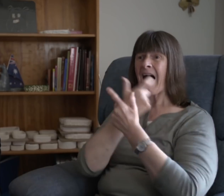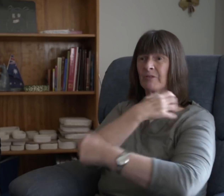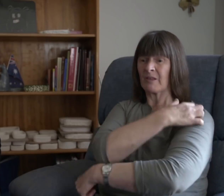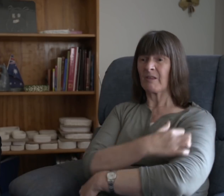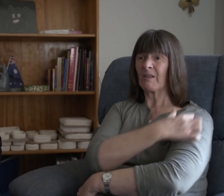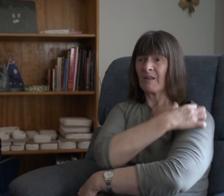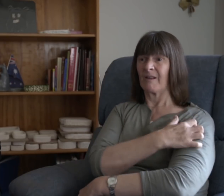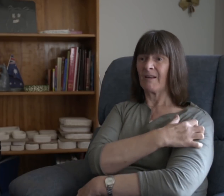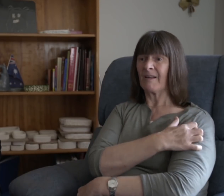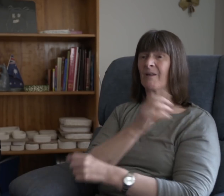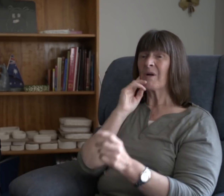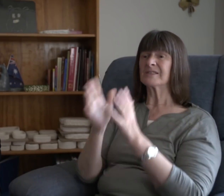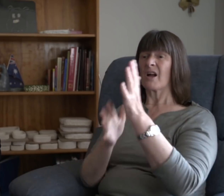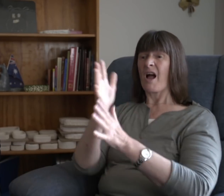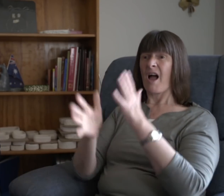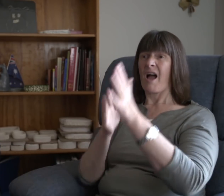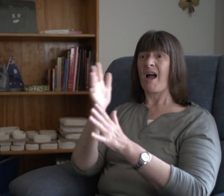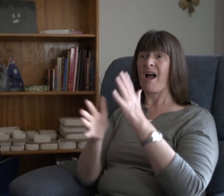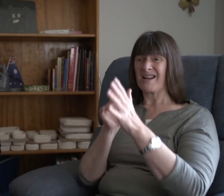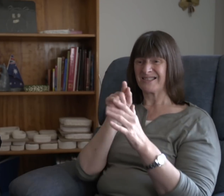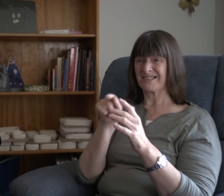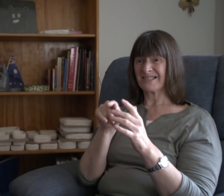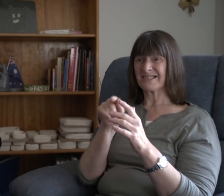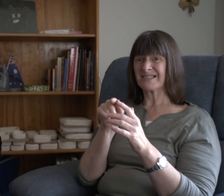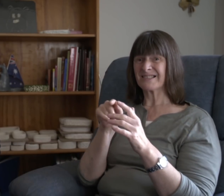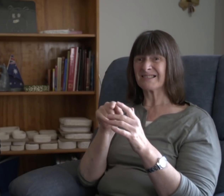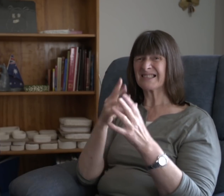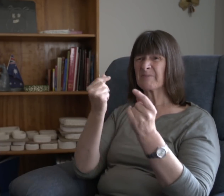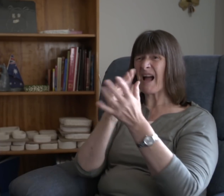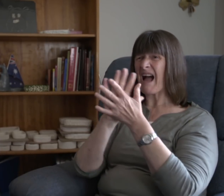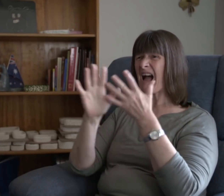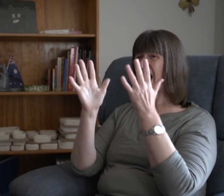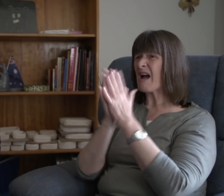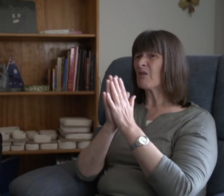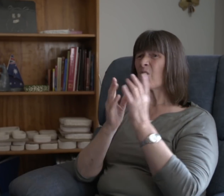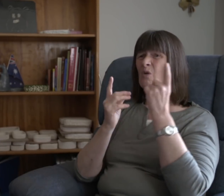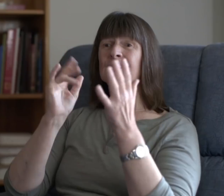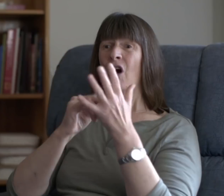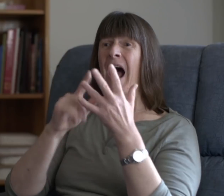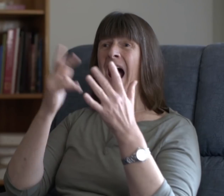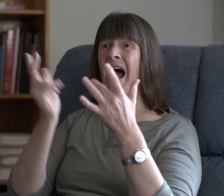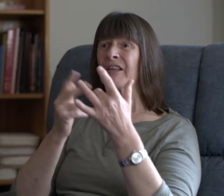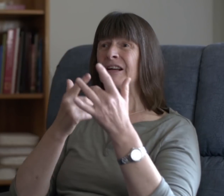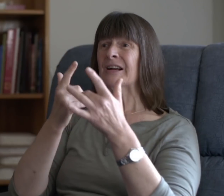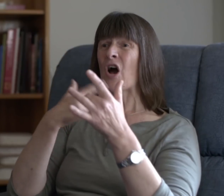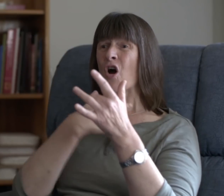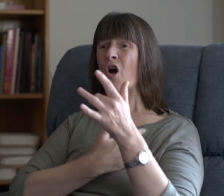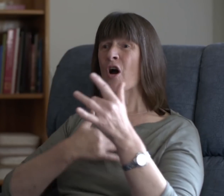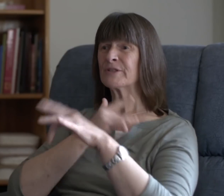my arm. So if the audience are laughing, they will scratch my arm, and I know that the audience is laughing. It gives